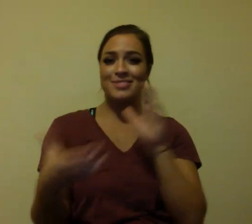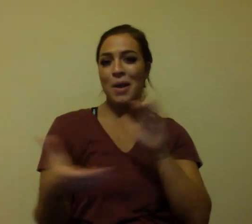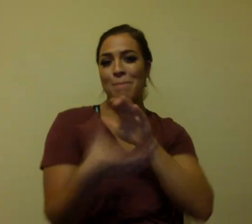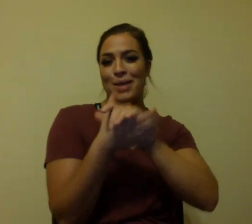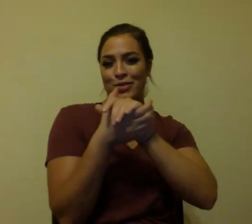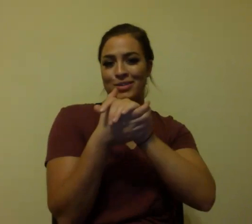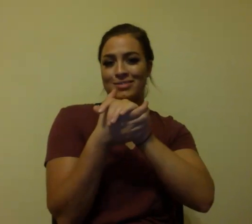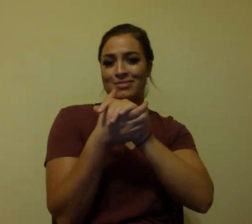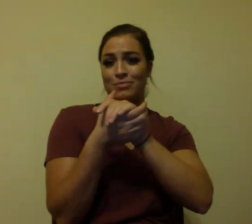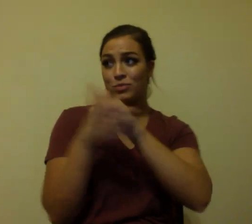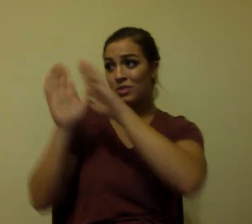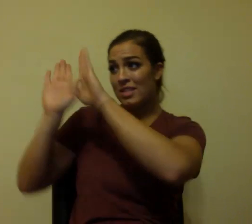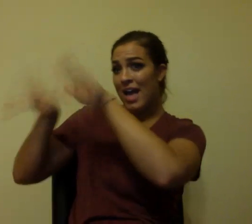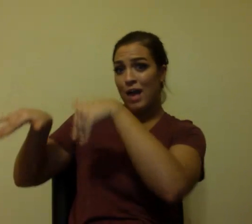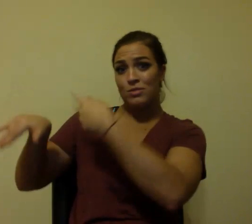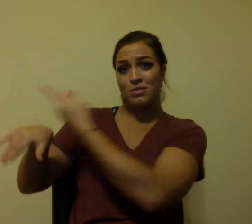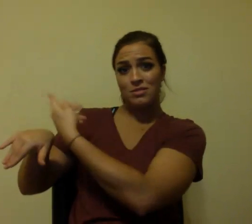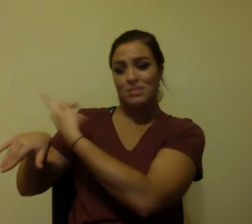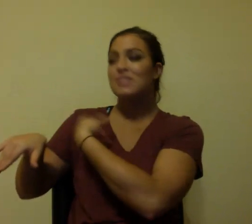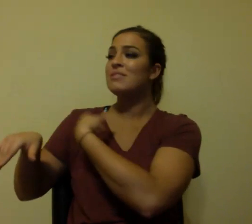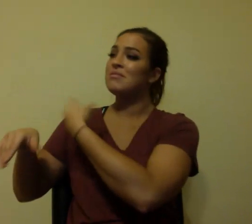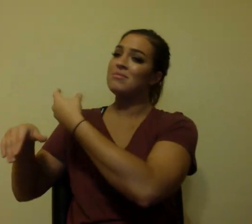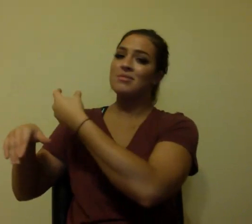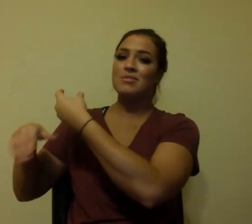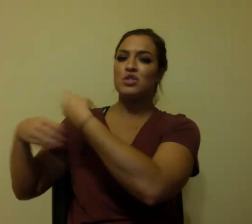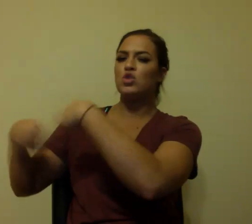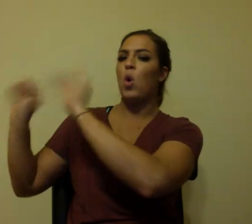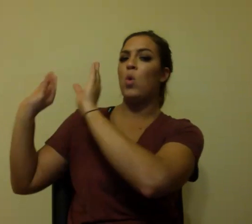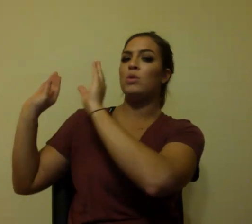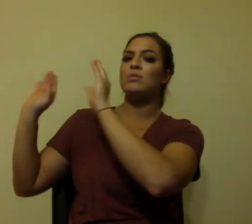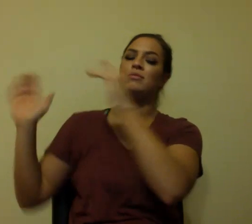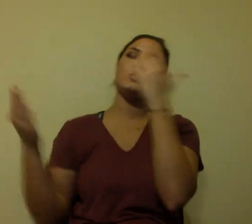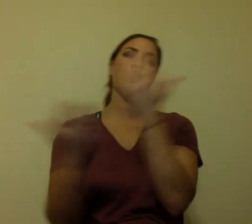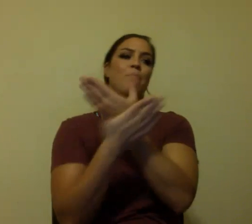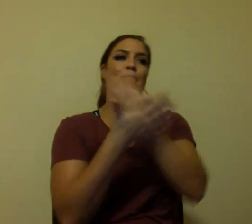in, and we bought a new house in a new area, and I got a new job.